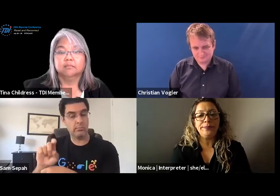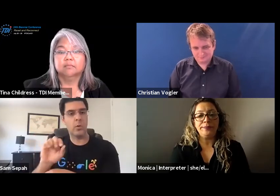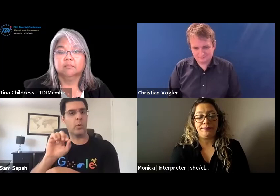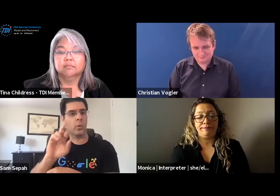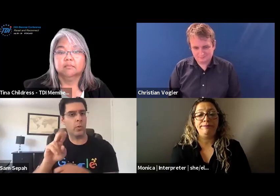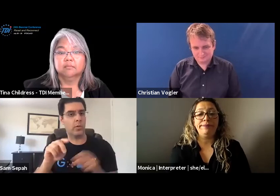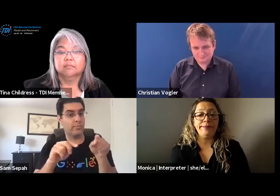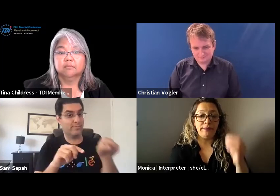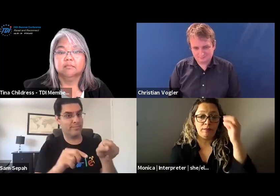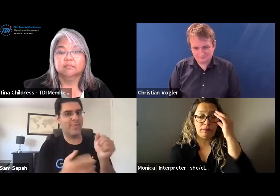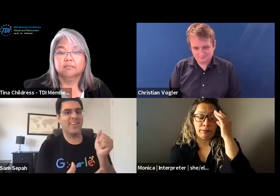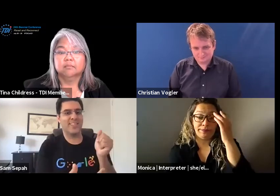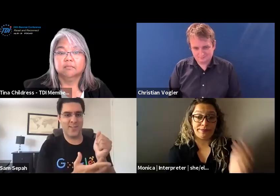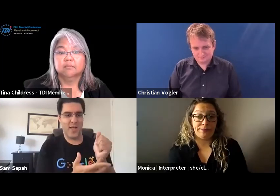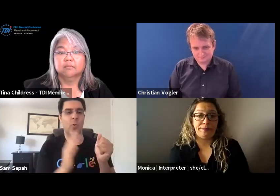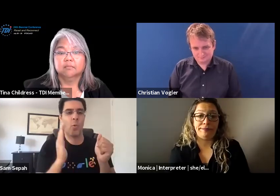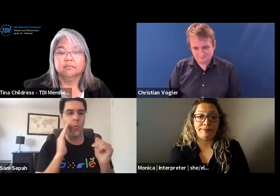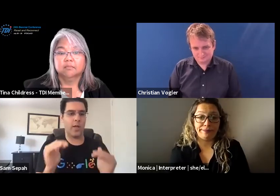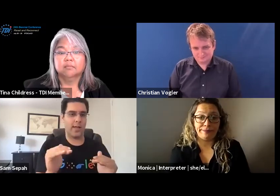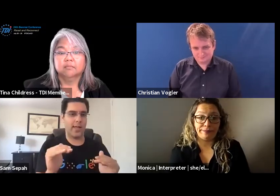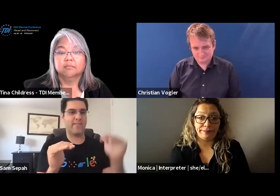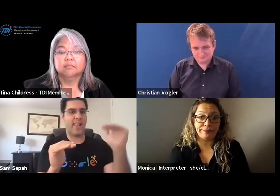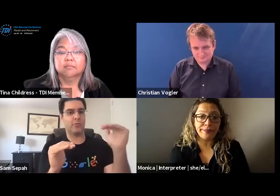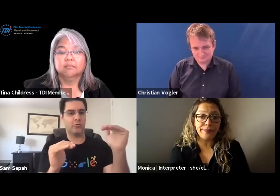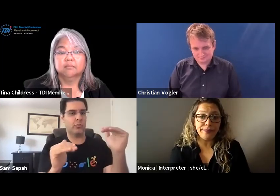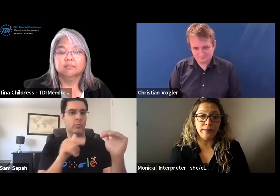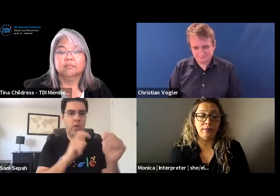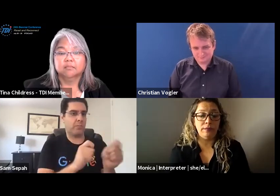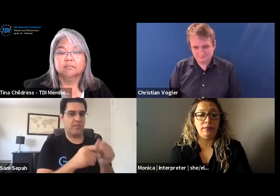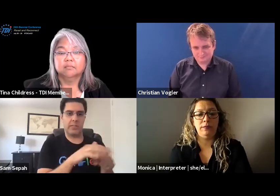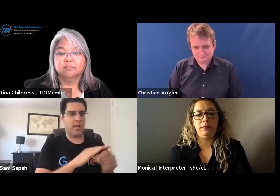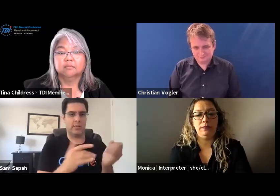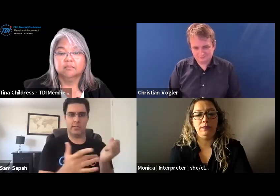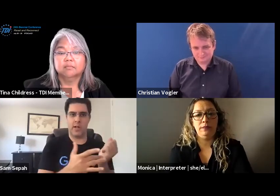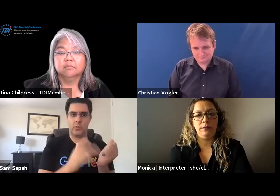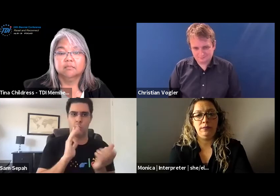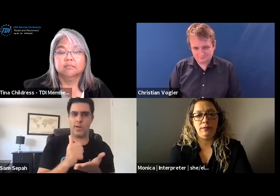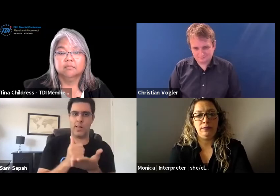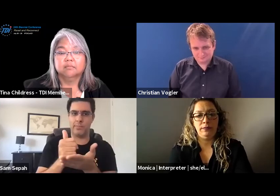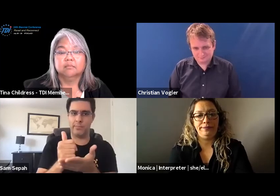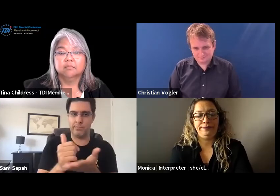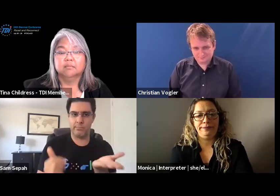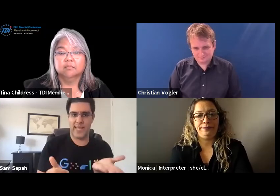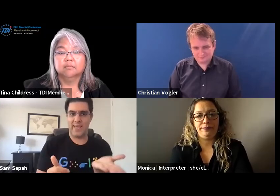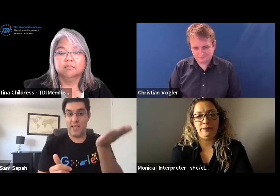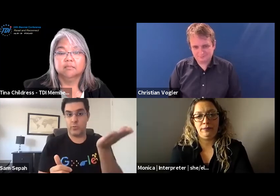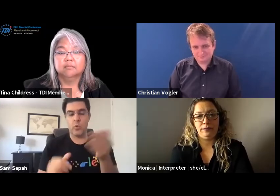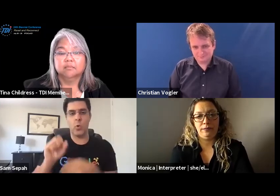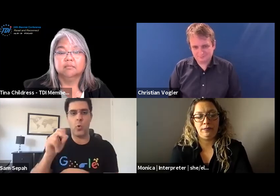equal access in that space, or if the technology would elevate and you don't have to modify the area,